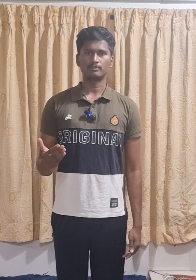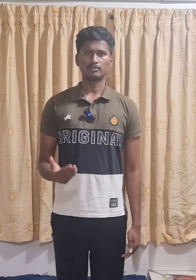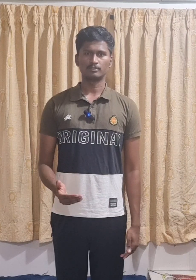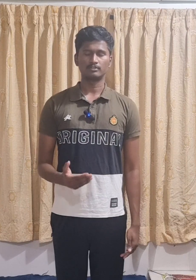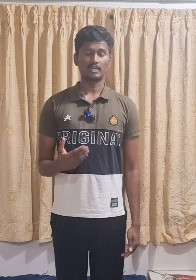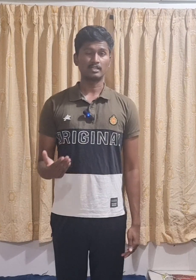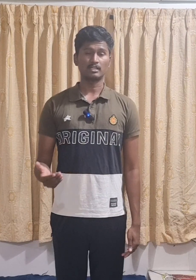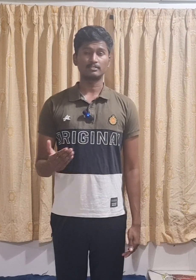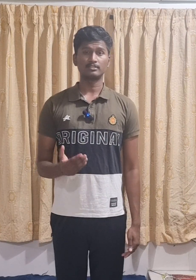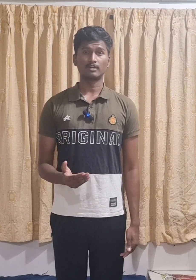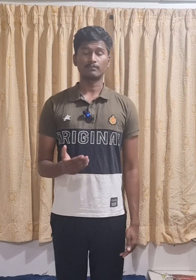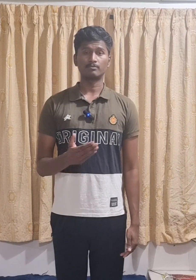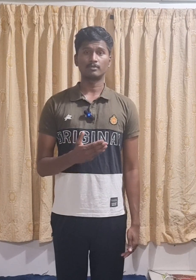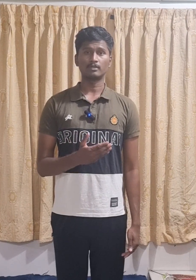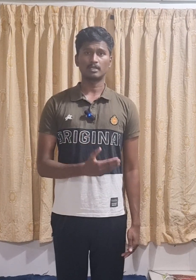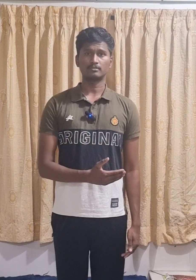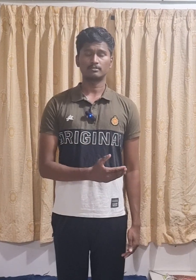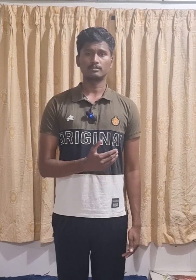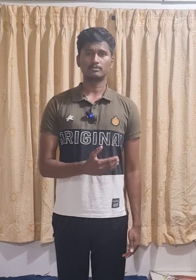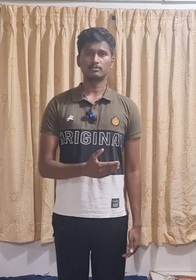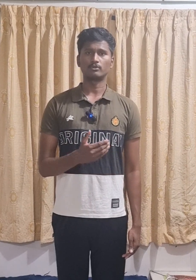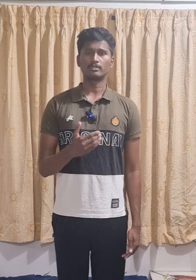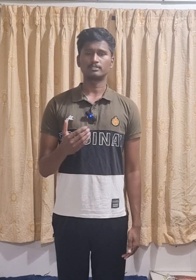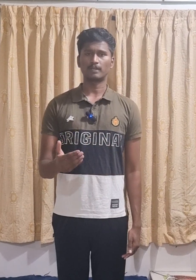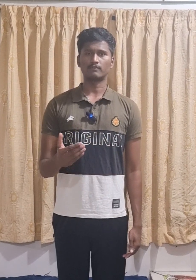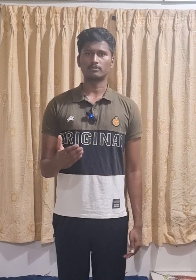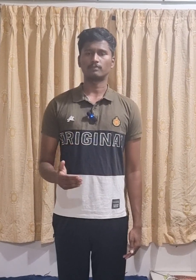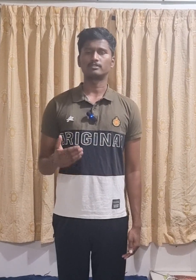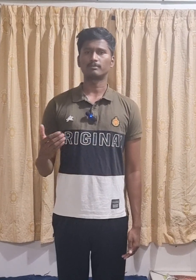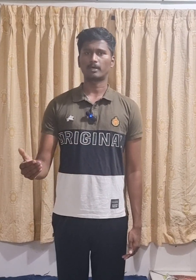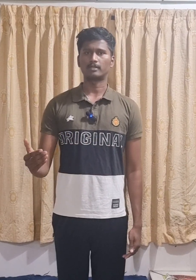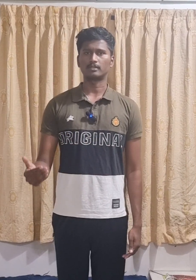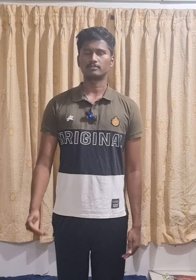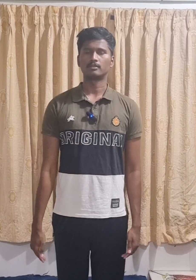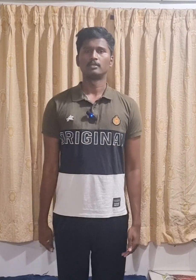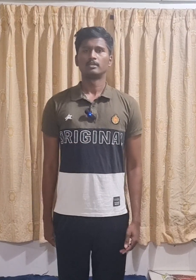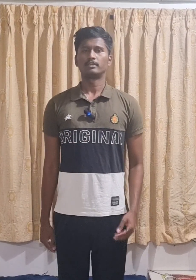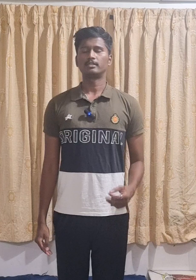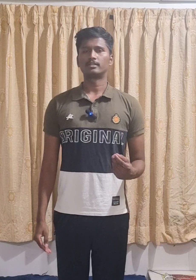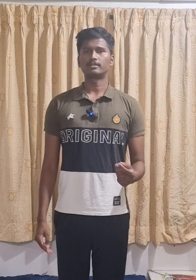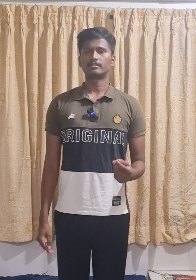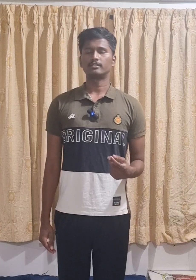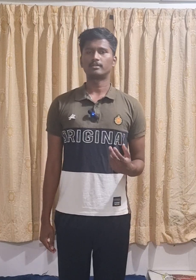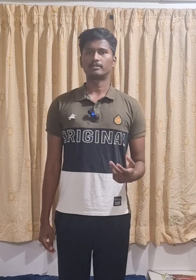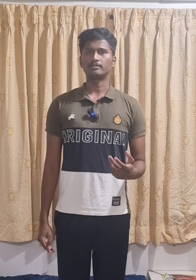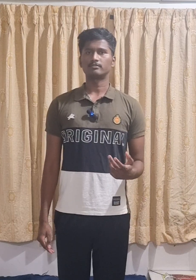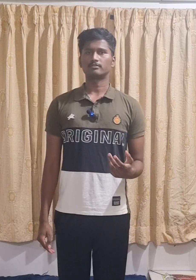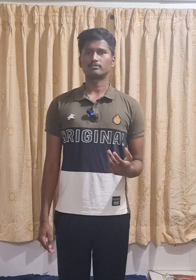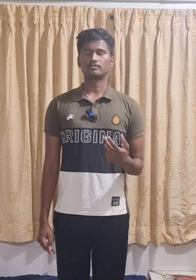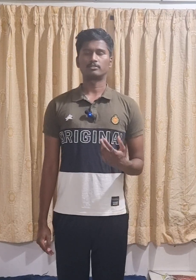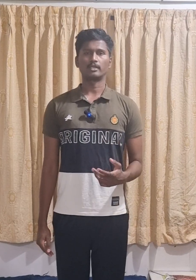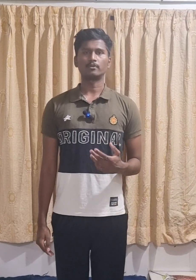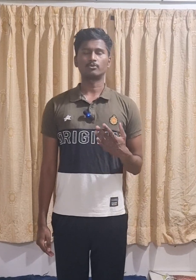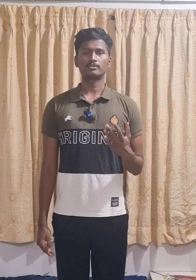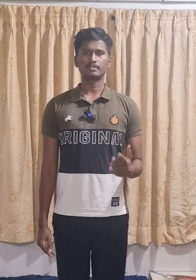the child class is derived from the class is known as derived class, or we can say parent class. In inheritance, there are total 6 type